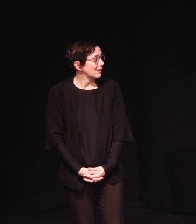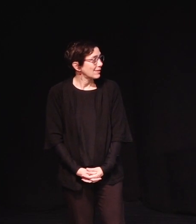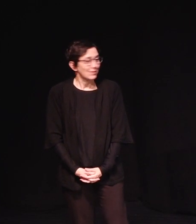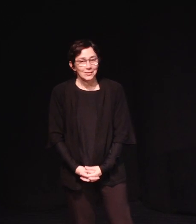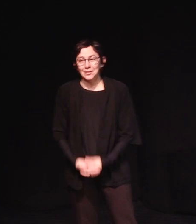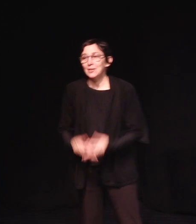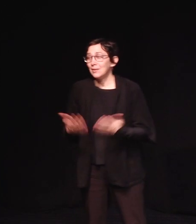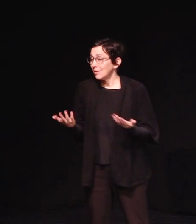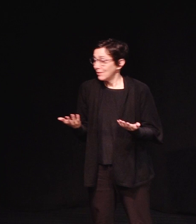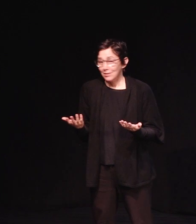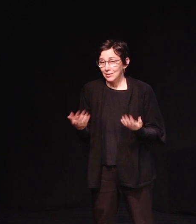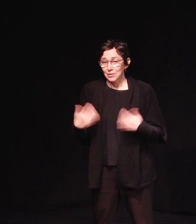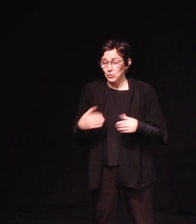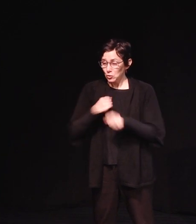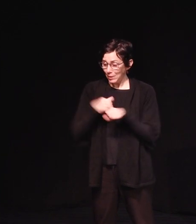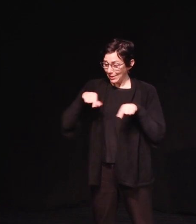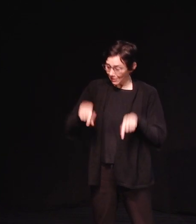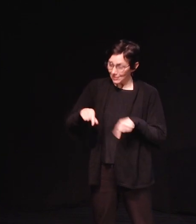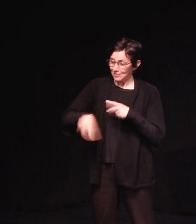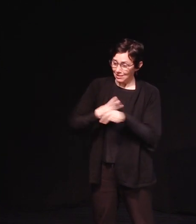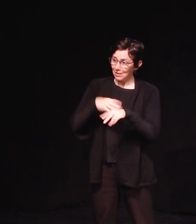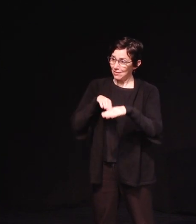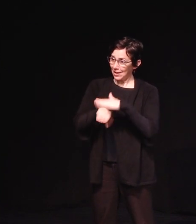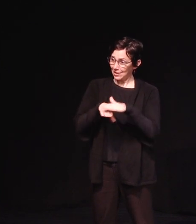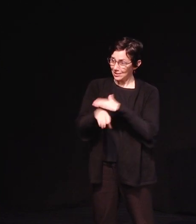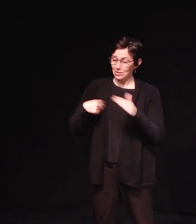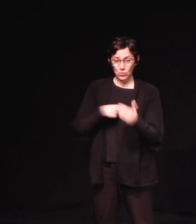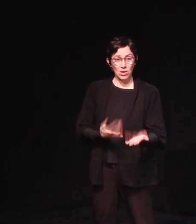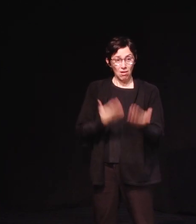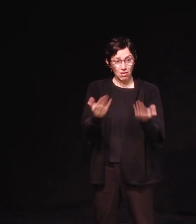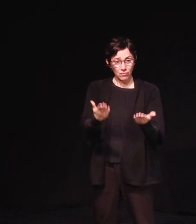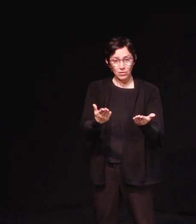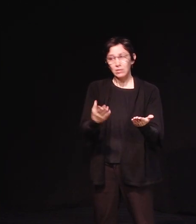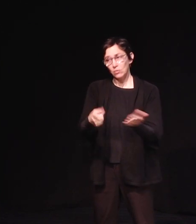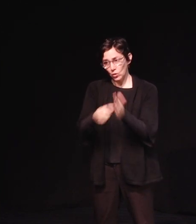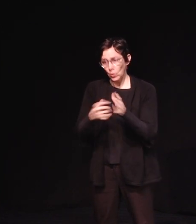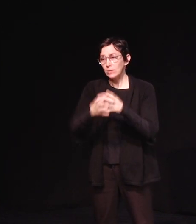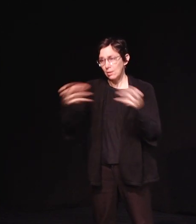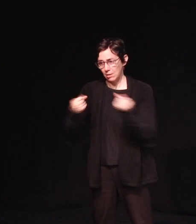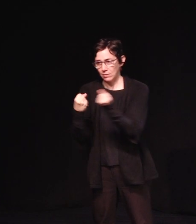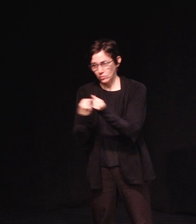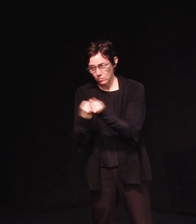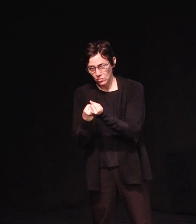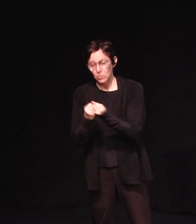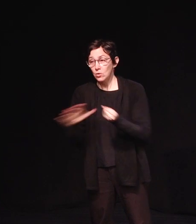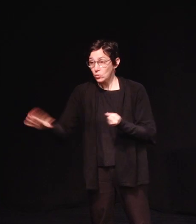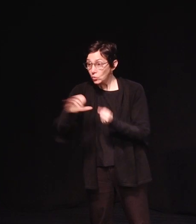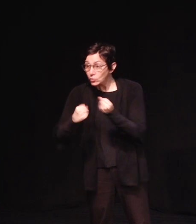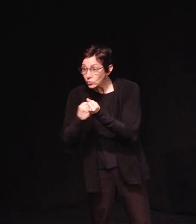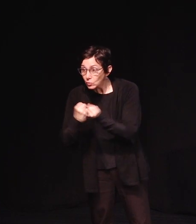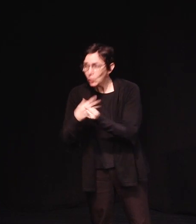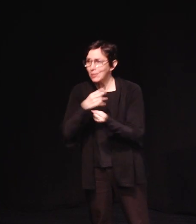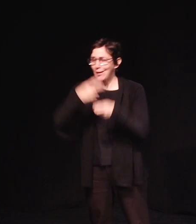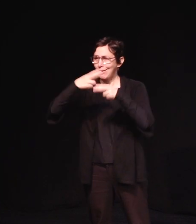Really, to create the groundbreaking accessibility that this festival offers, we need a lot of support and rely on your support. Those names were up